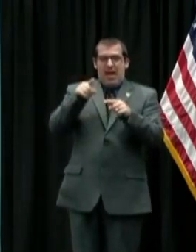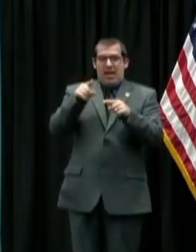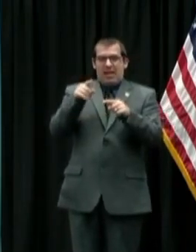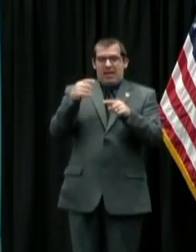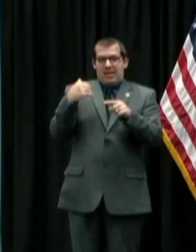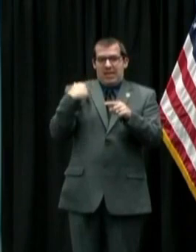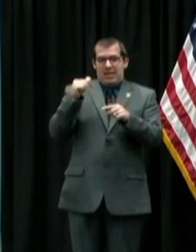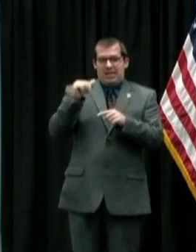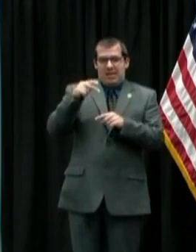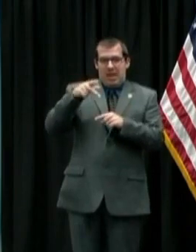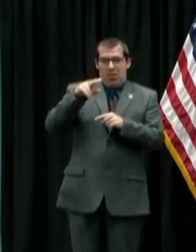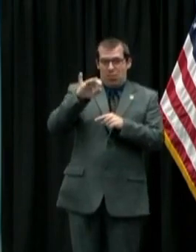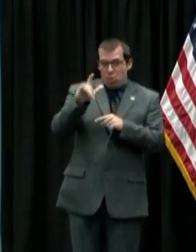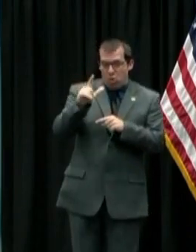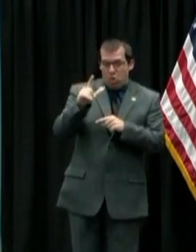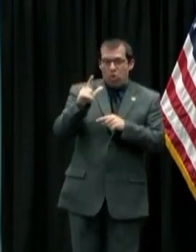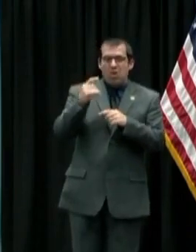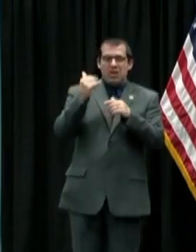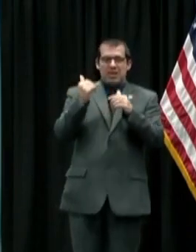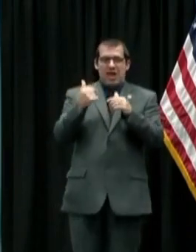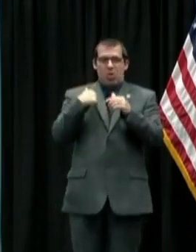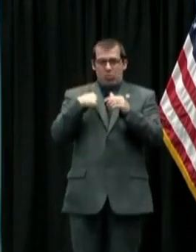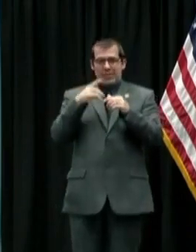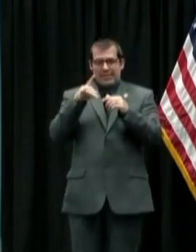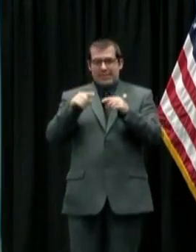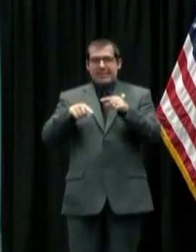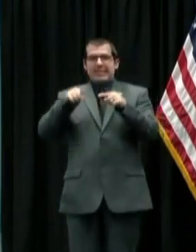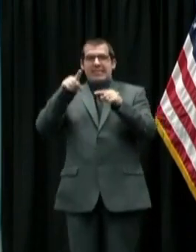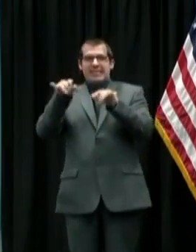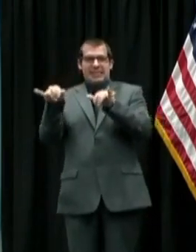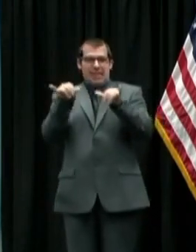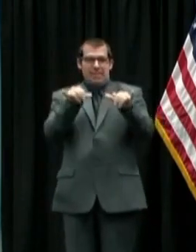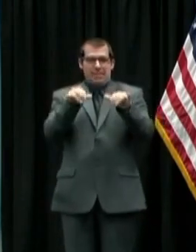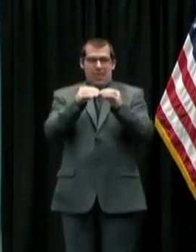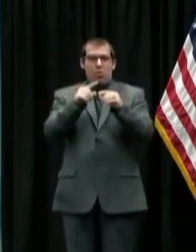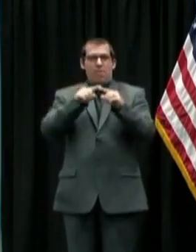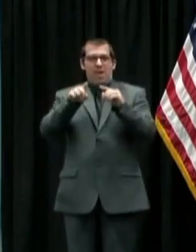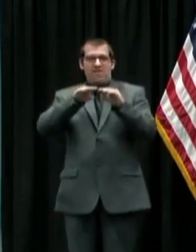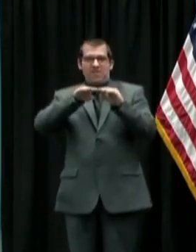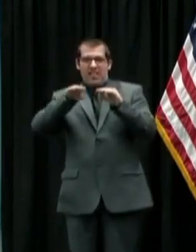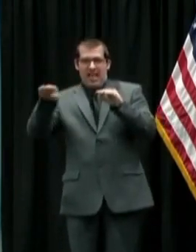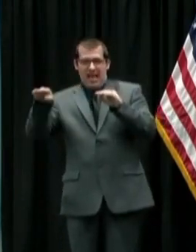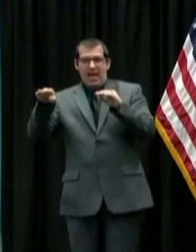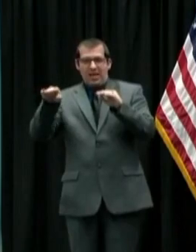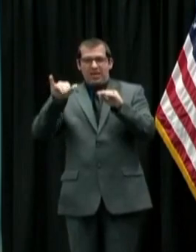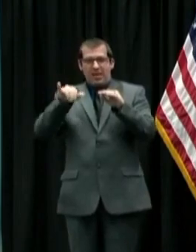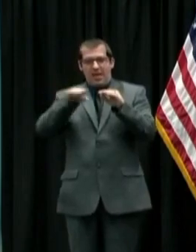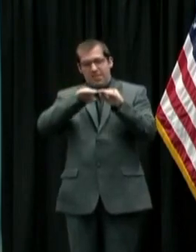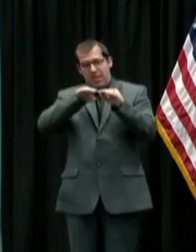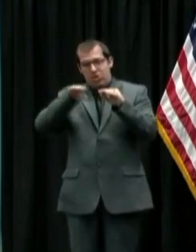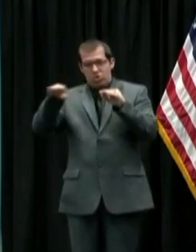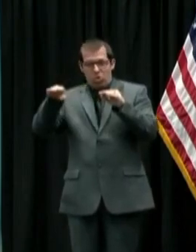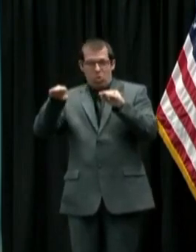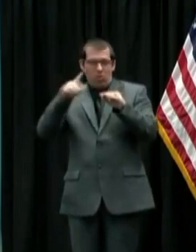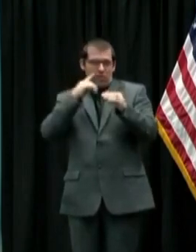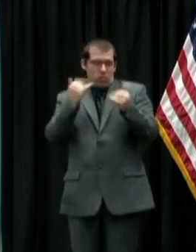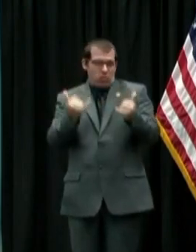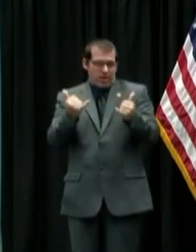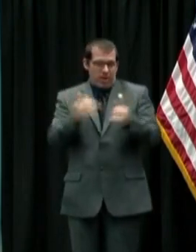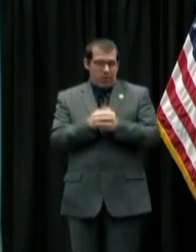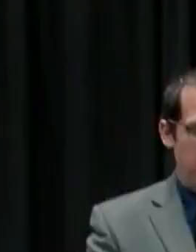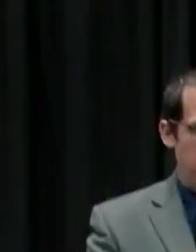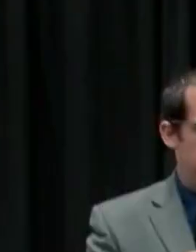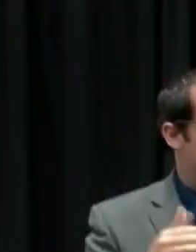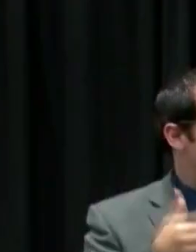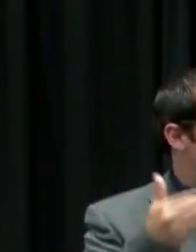in April, and then we've equaled that spike again, but it's flat. It's plateaued there for right now. If you